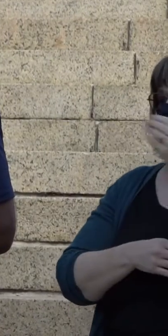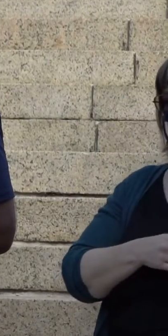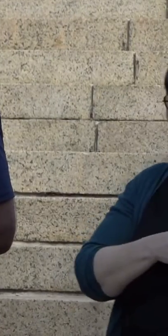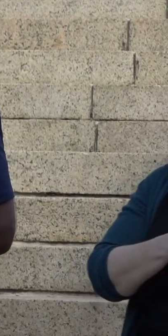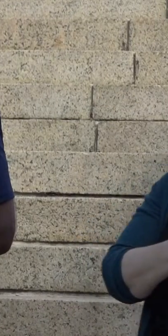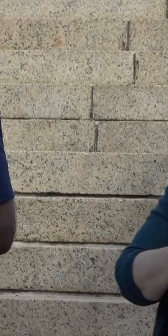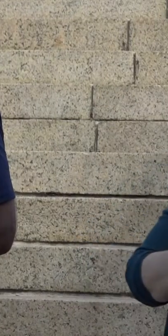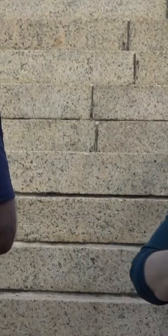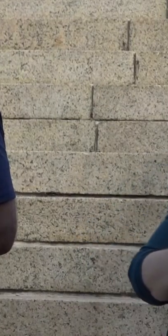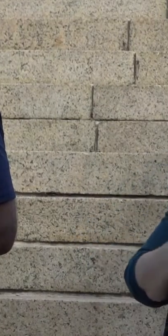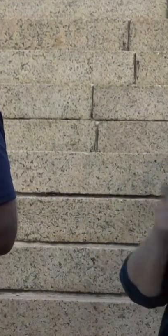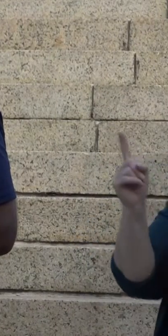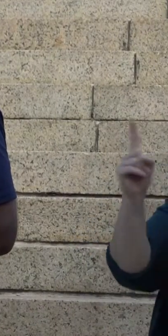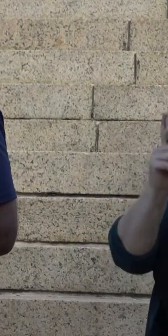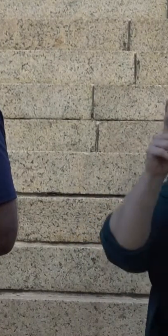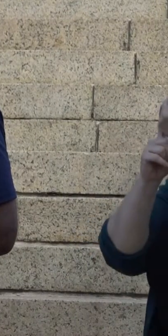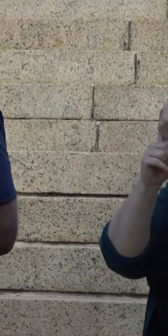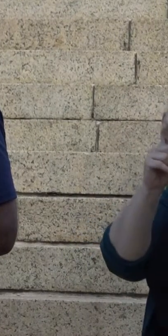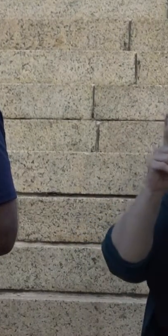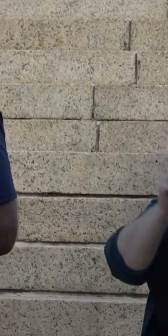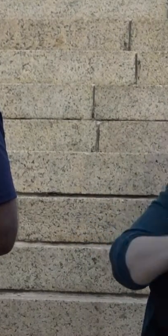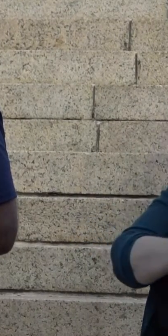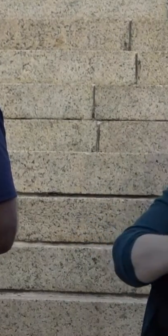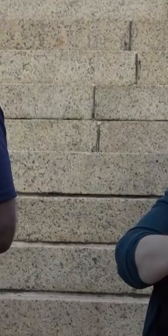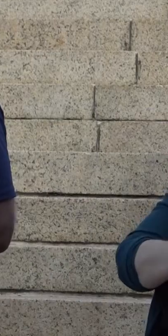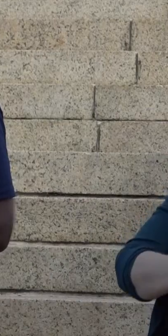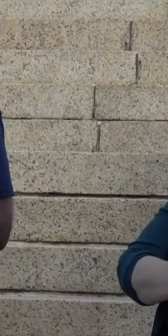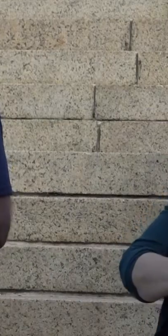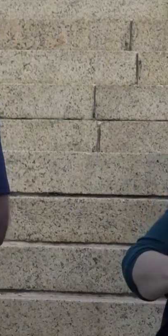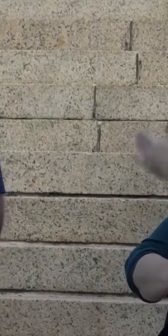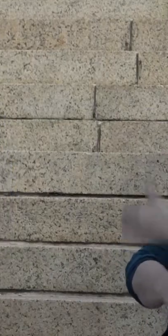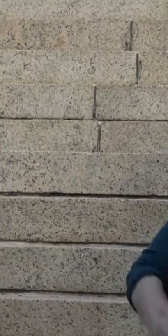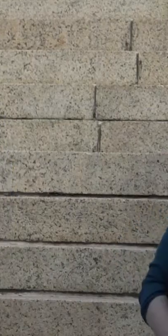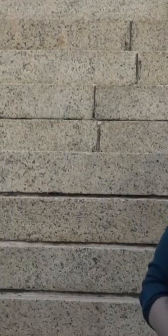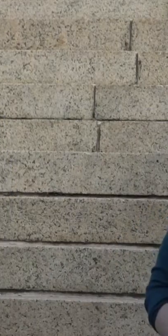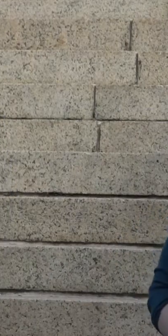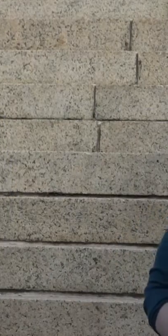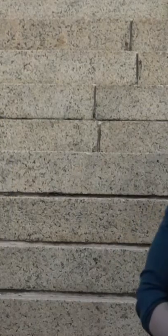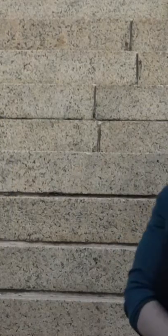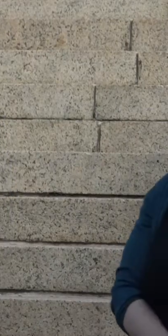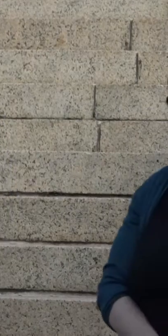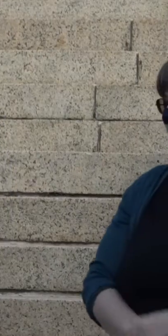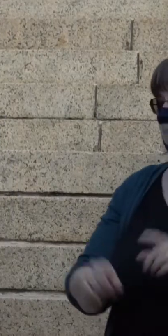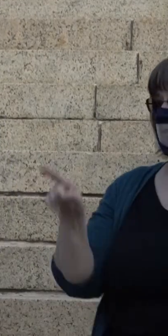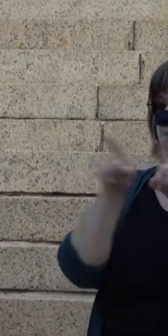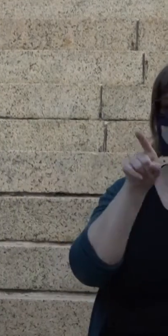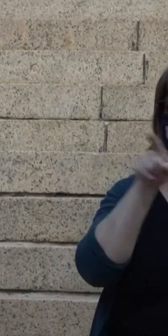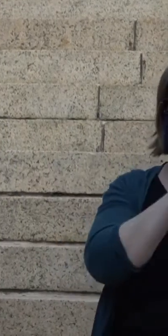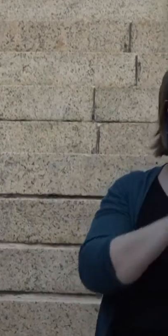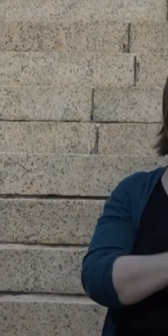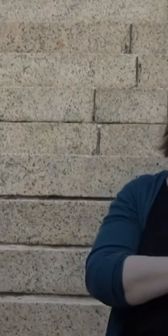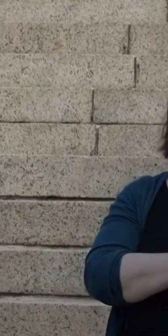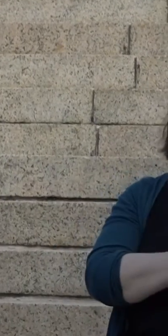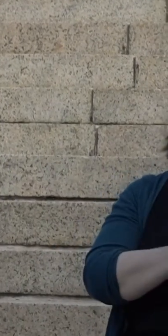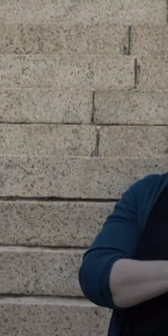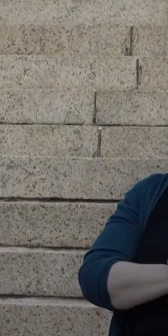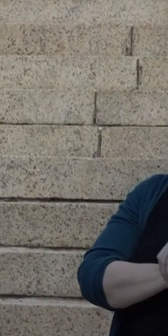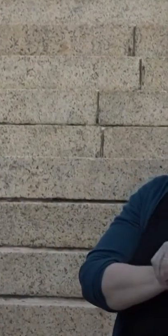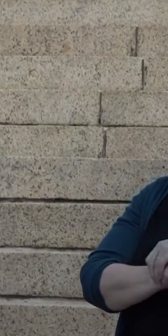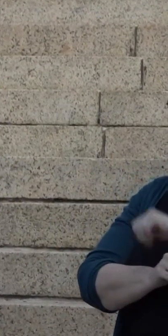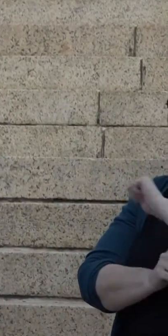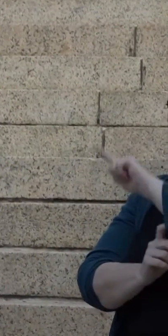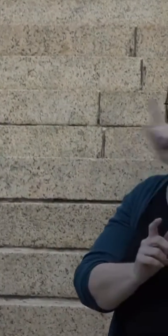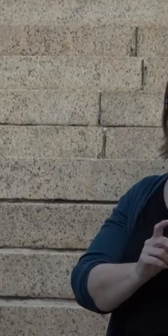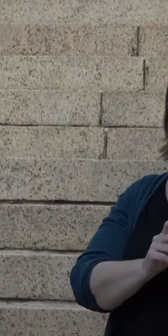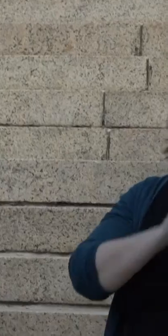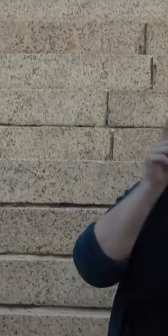was an impactful presentation. So we thank you for that. I also want to thank everyone else that was